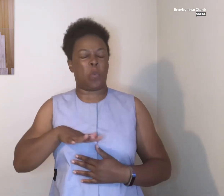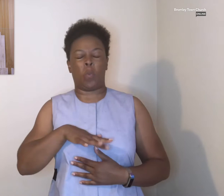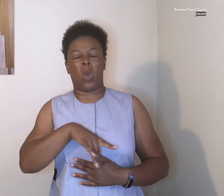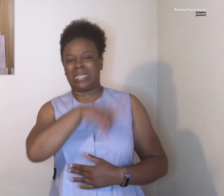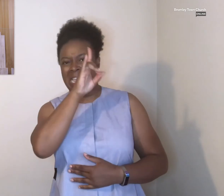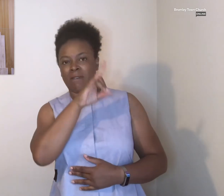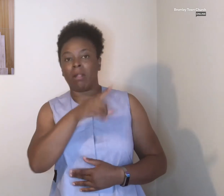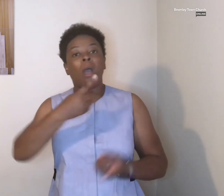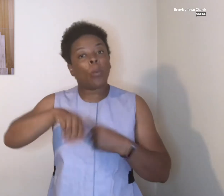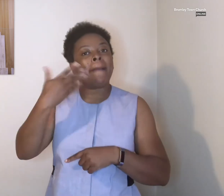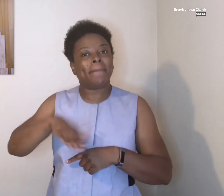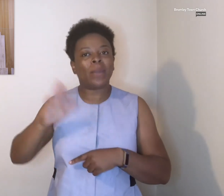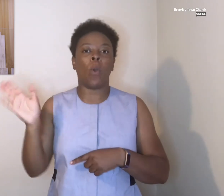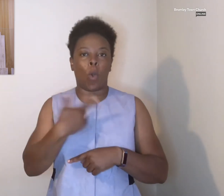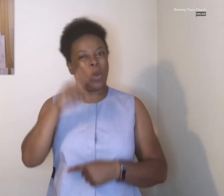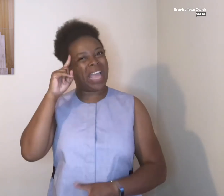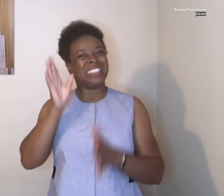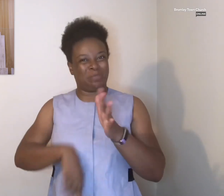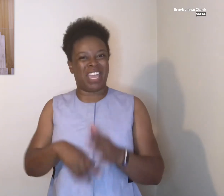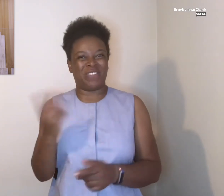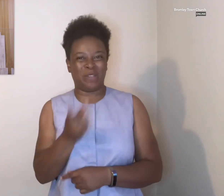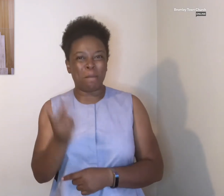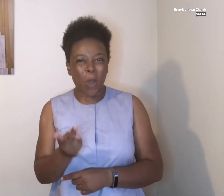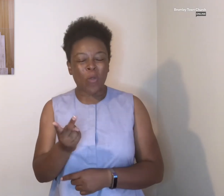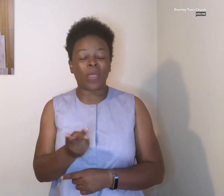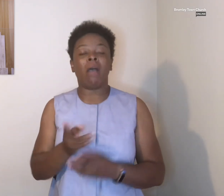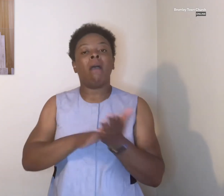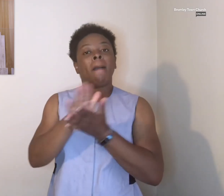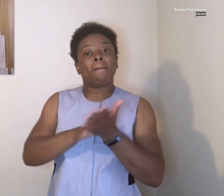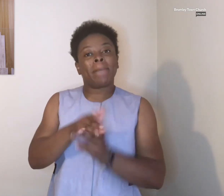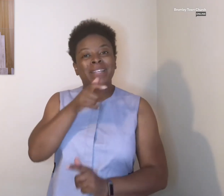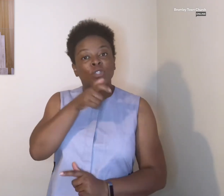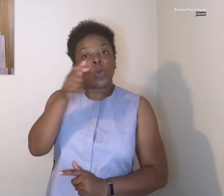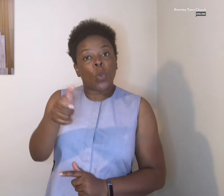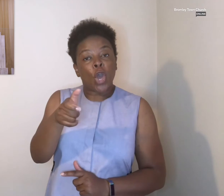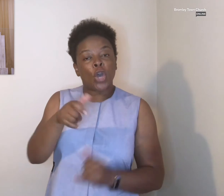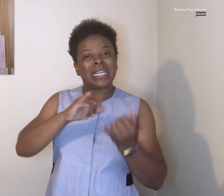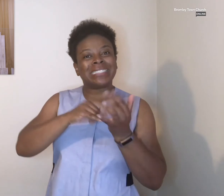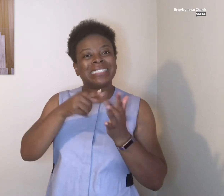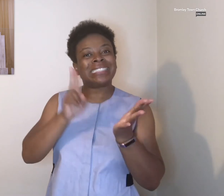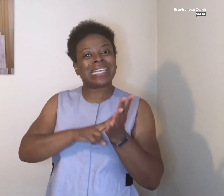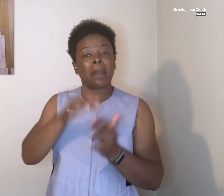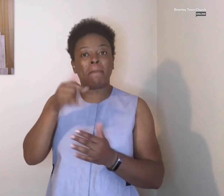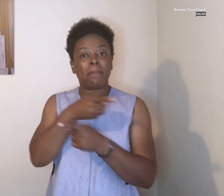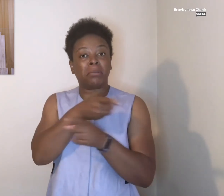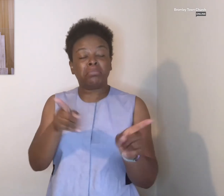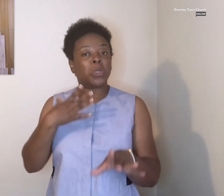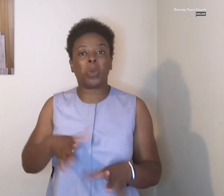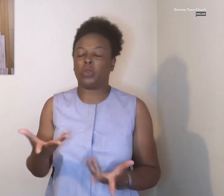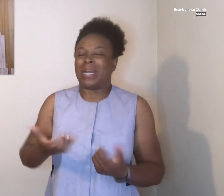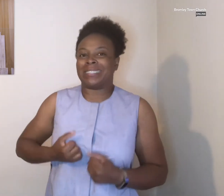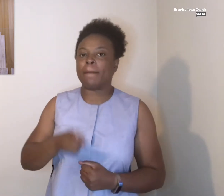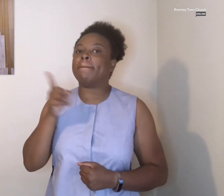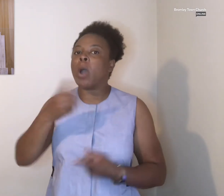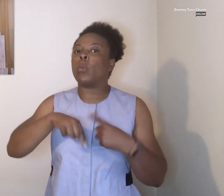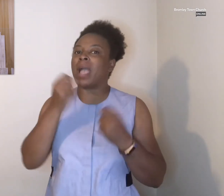experienced those things. So we may not actually accept the word sin, but we do have an understanding that there is evil.